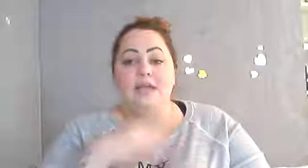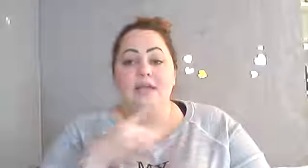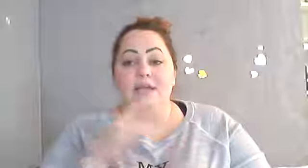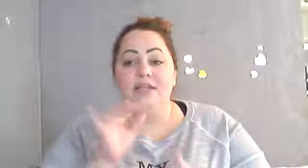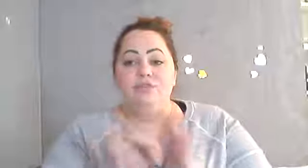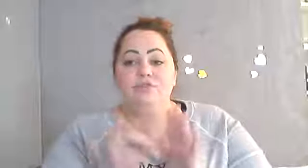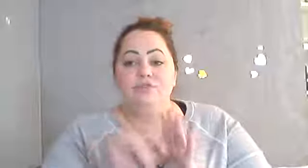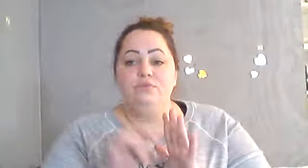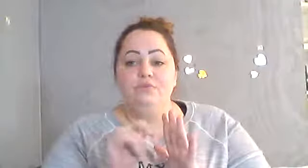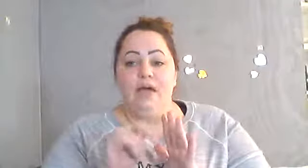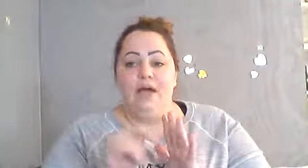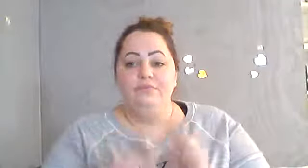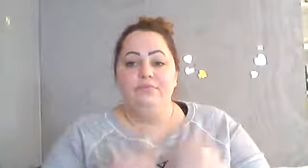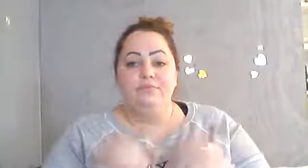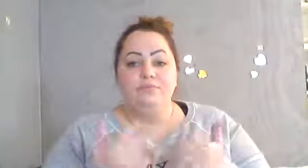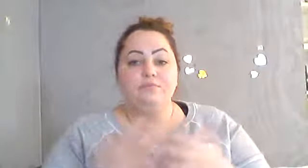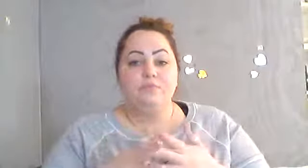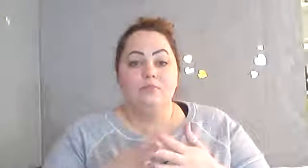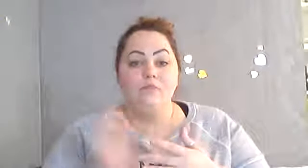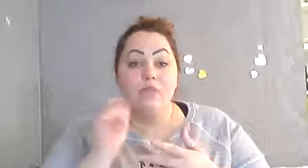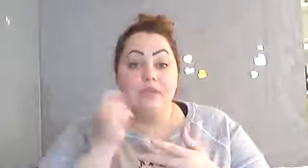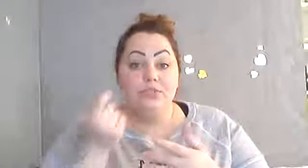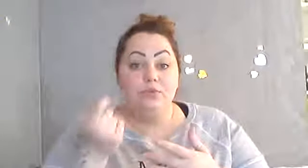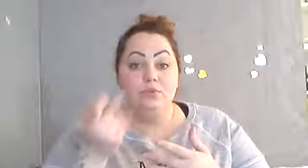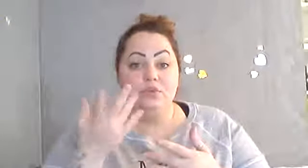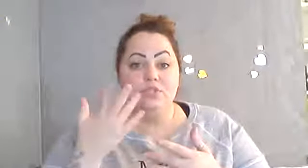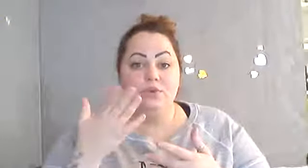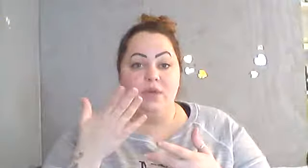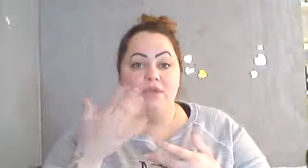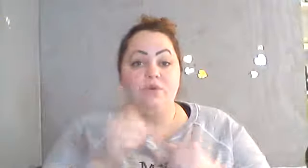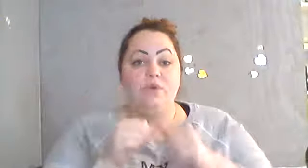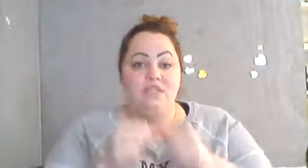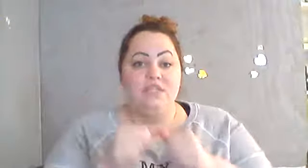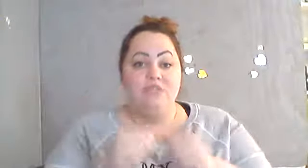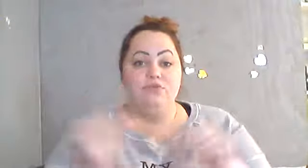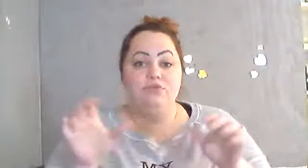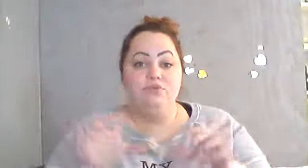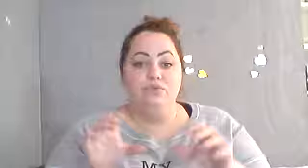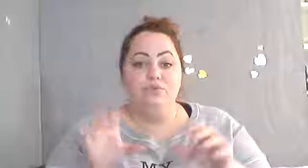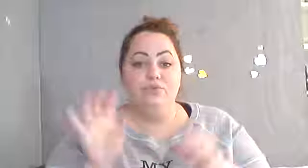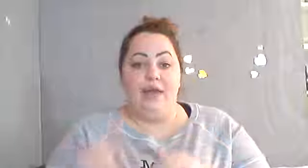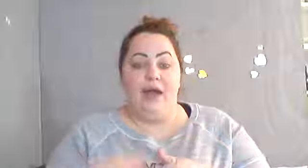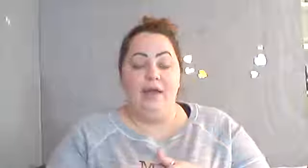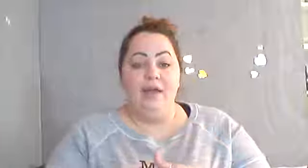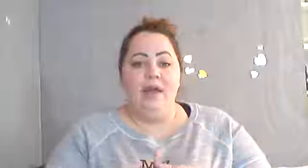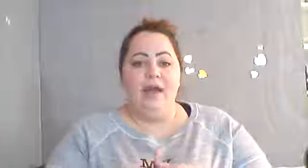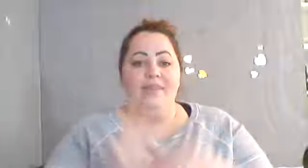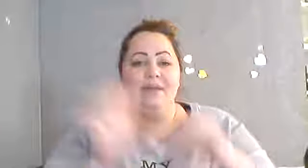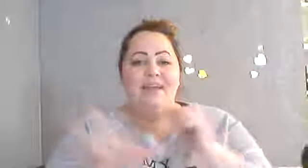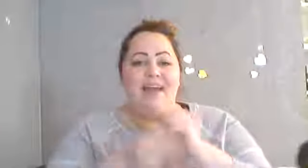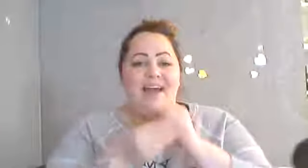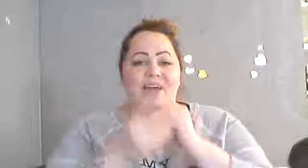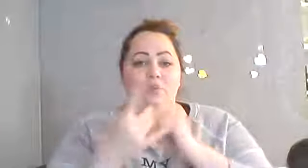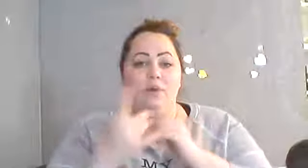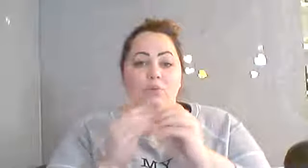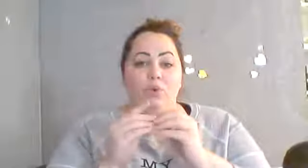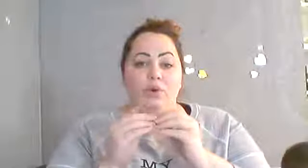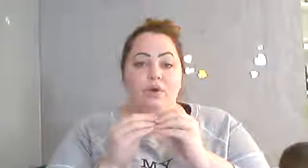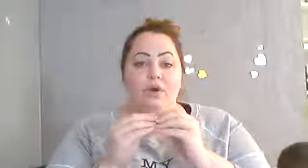Because I like the YouTube live. It's cool, and so I think we'll continue to do that. I think I'm going to add one more